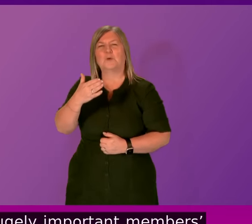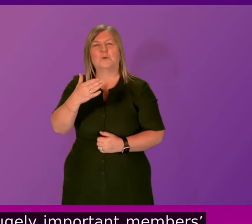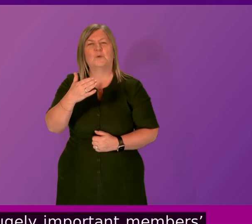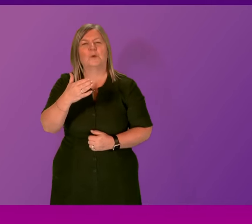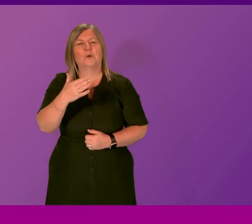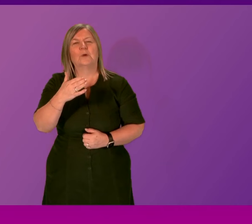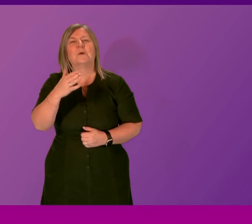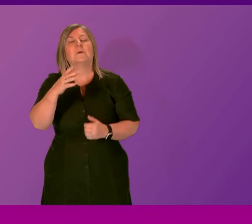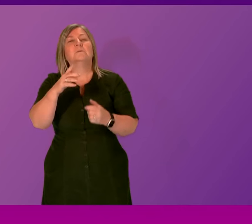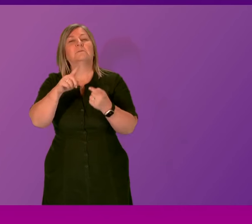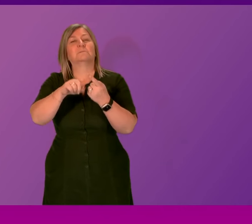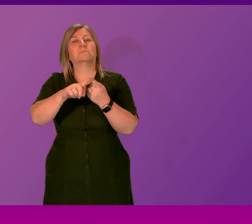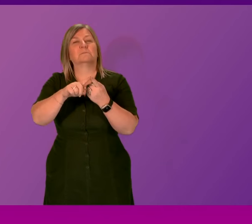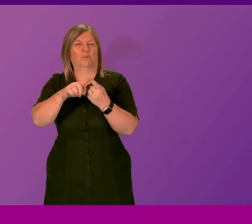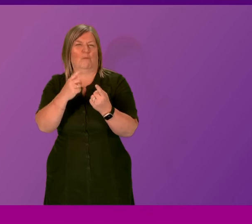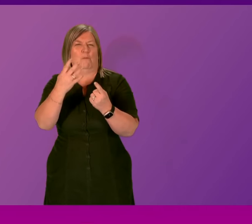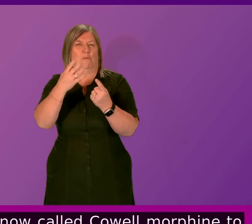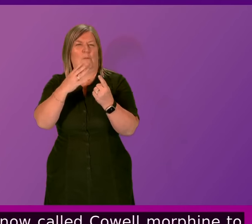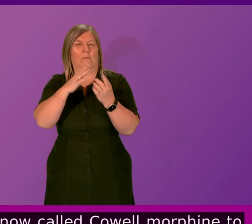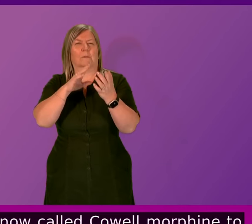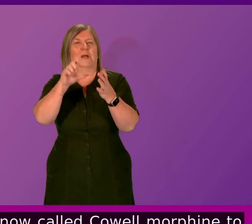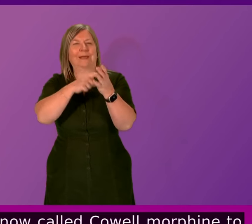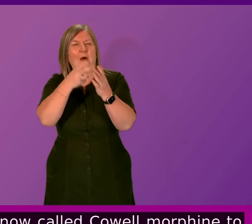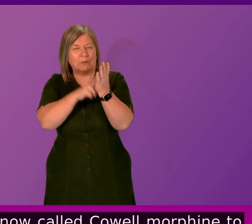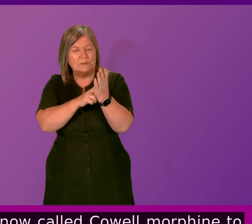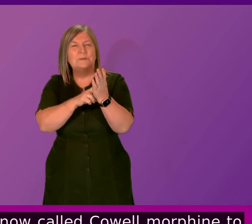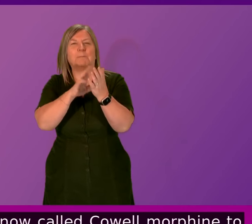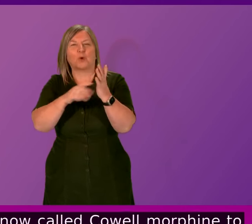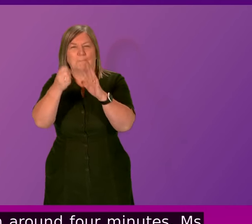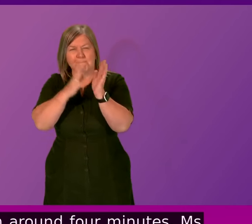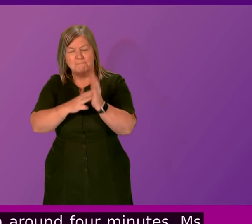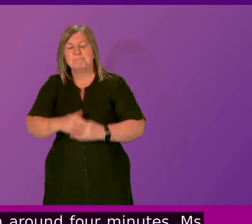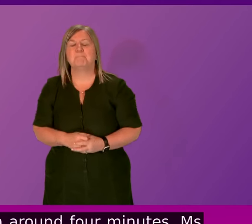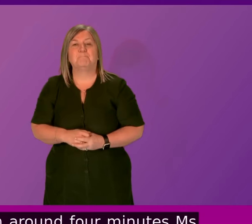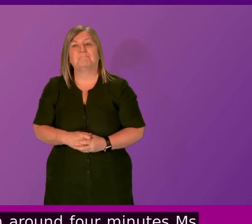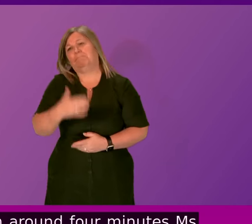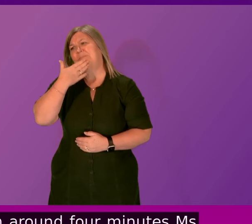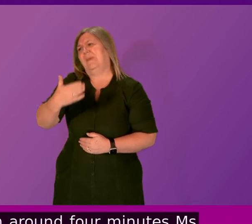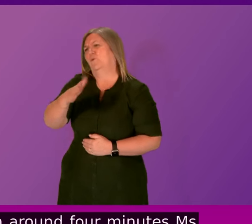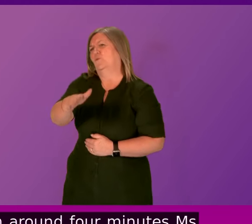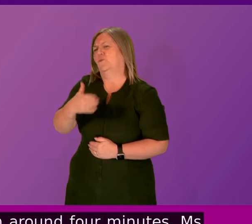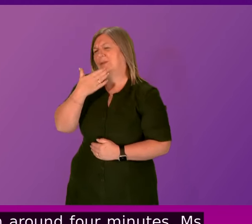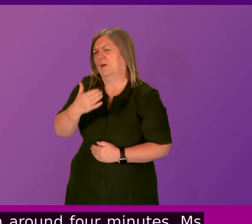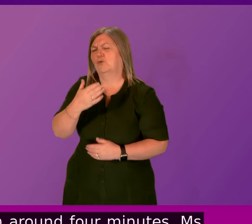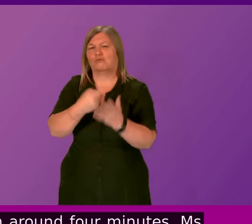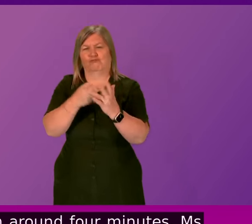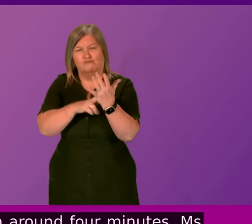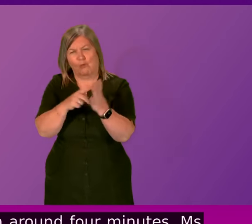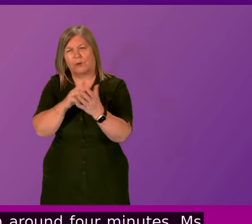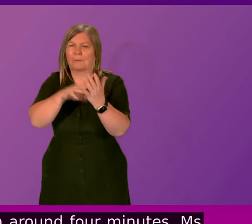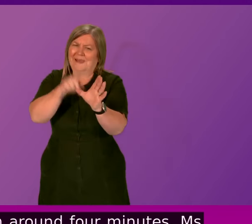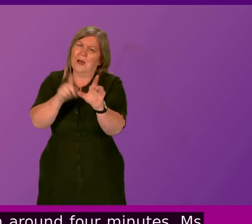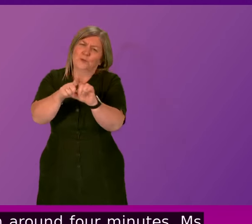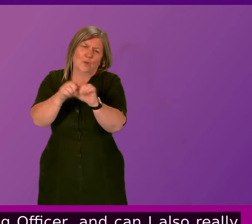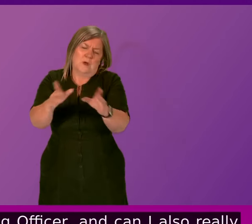to be followed by Karen Adam, around 4 minutes. Ms Mochen. Thank you, Presiding Officer. And can I also really thank Rona Mackay for bringing this